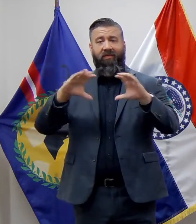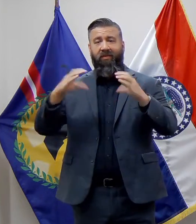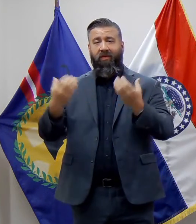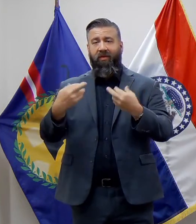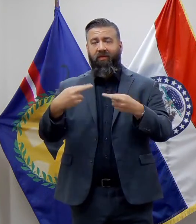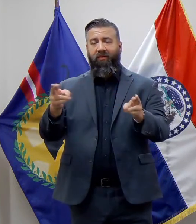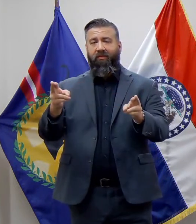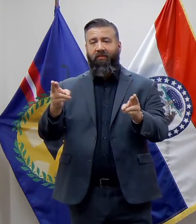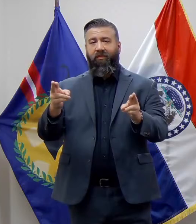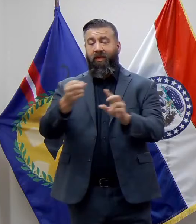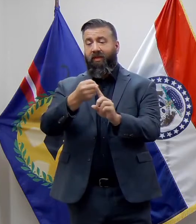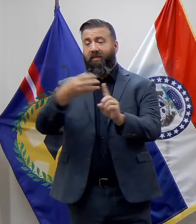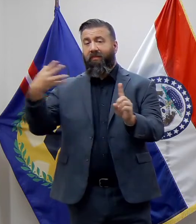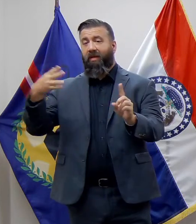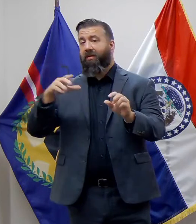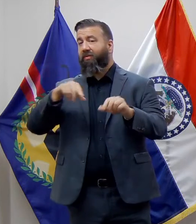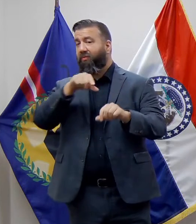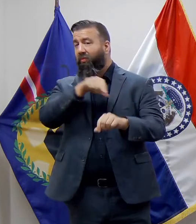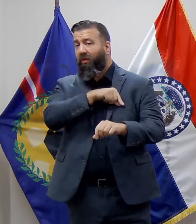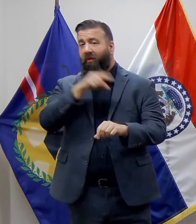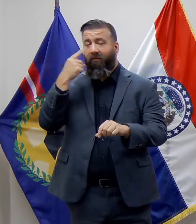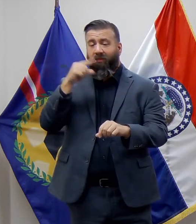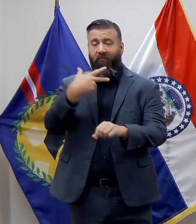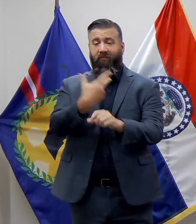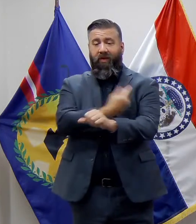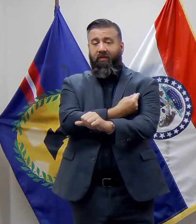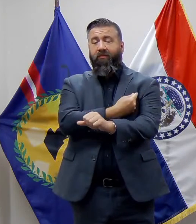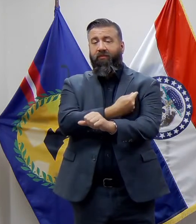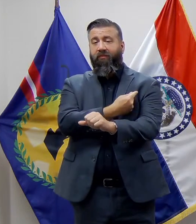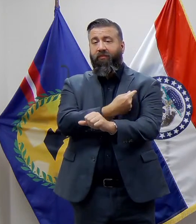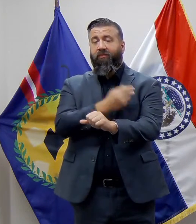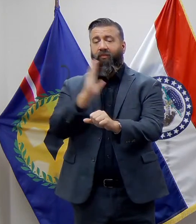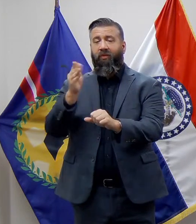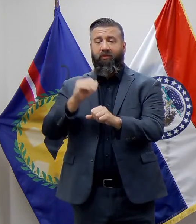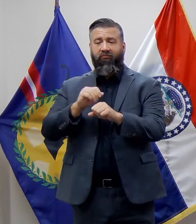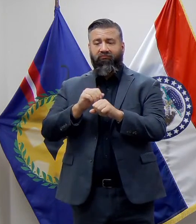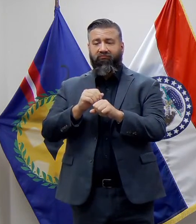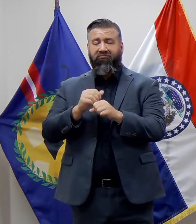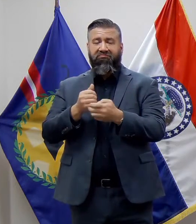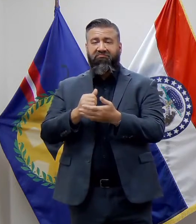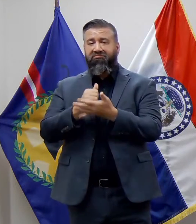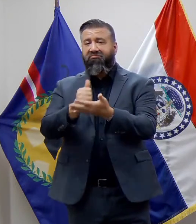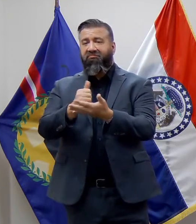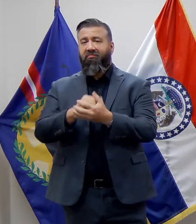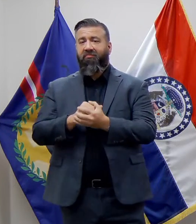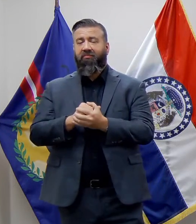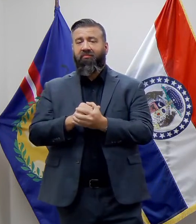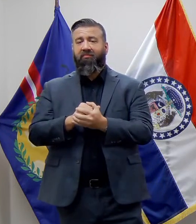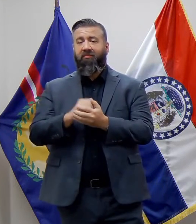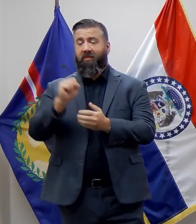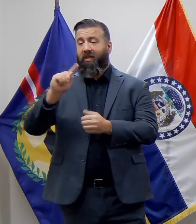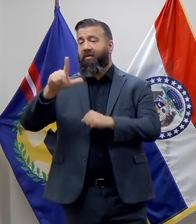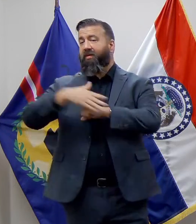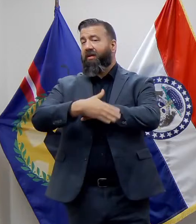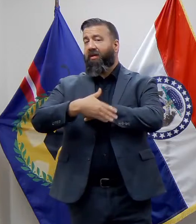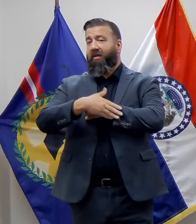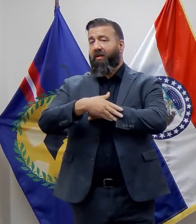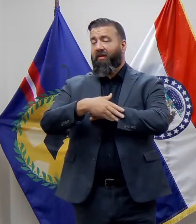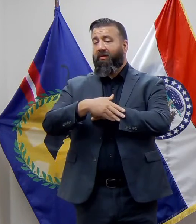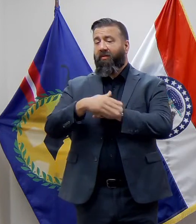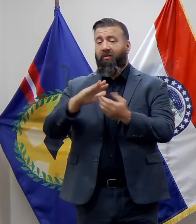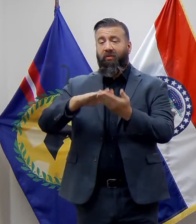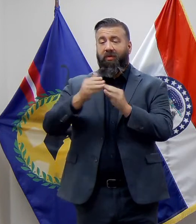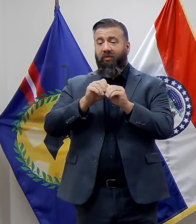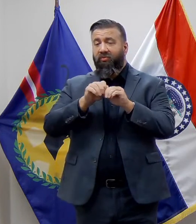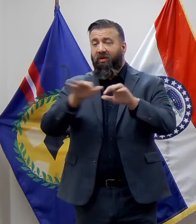will decrease community spread of the virus. In St. Louis County, community transmission among children is higher than in any other